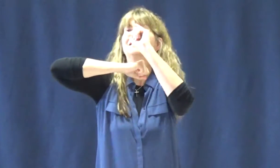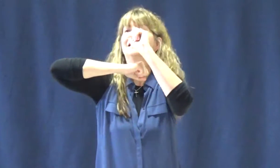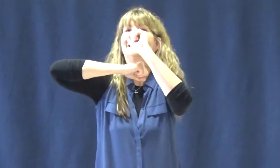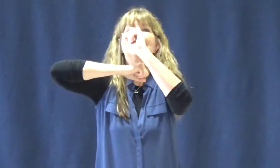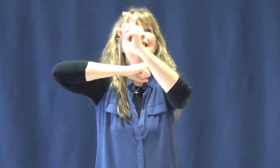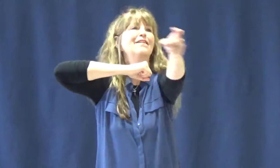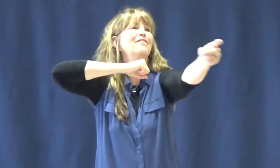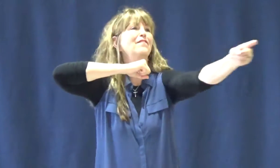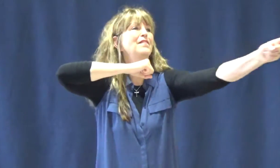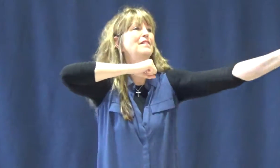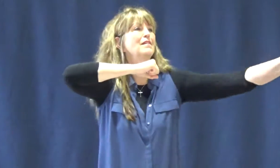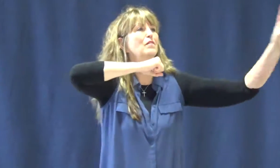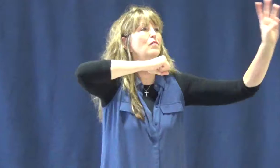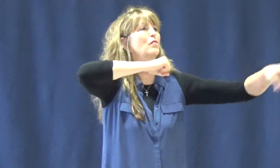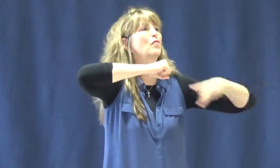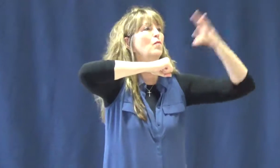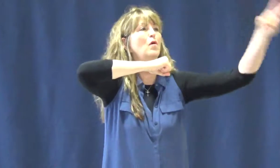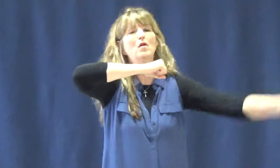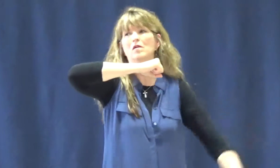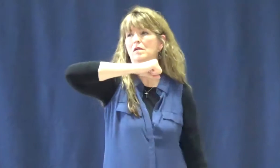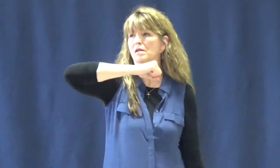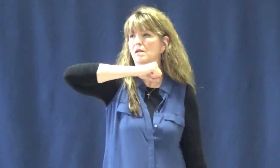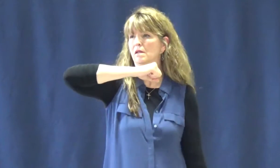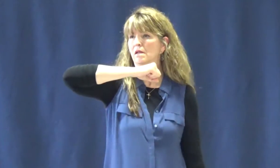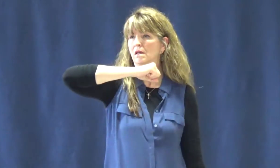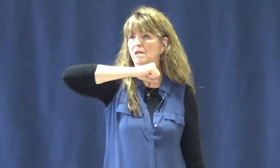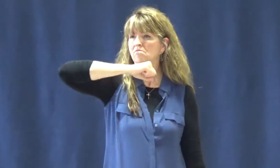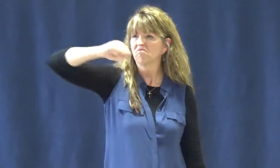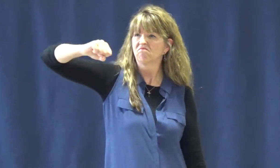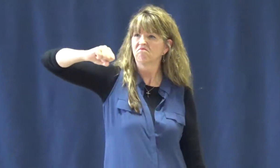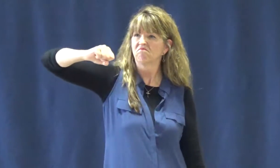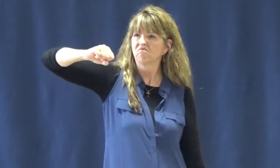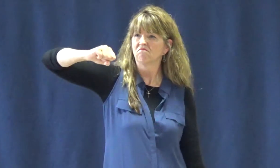blocking his gift from the world,